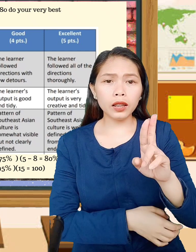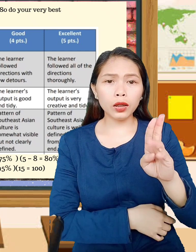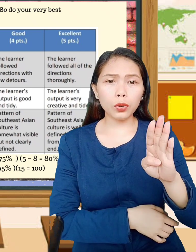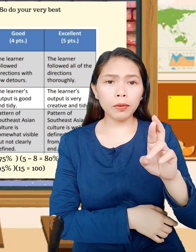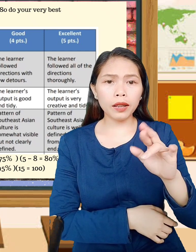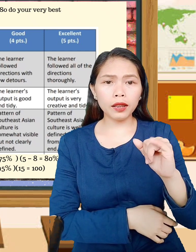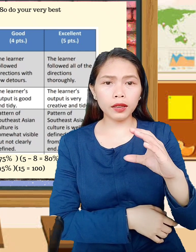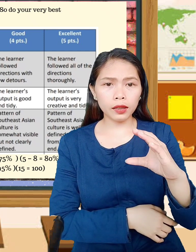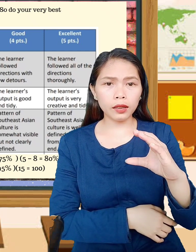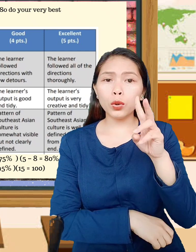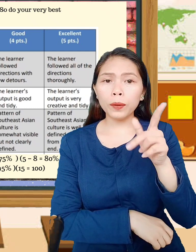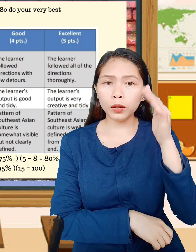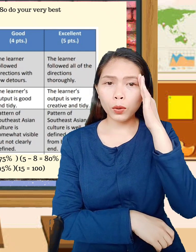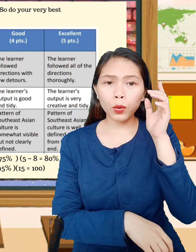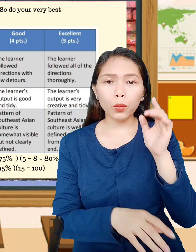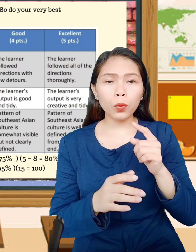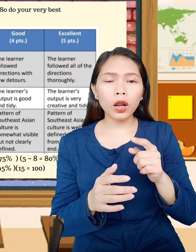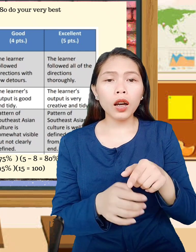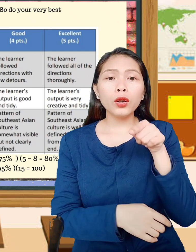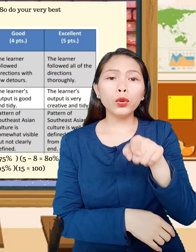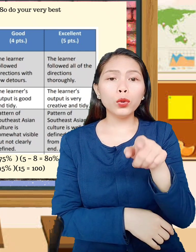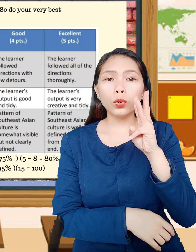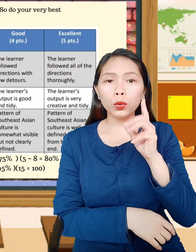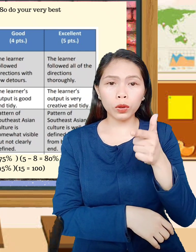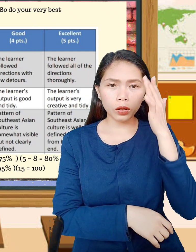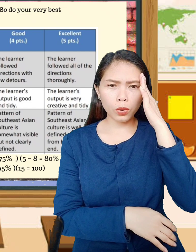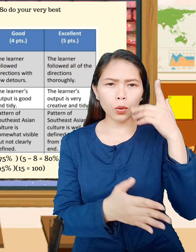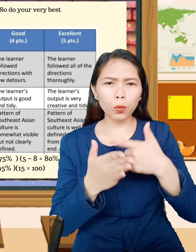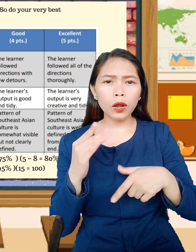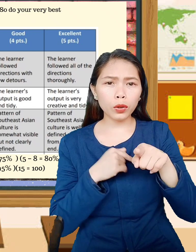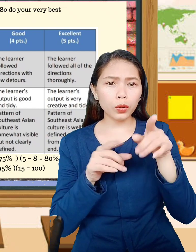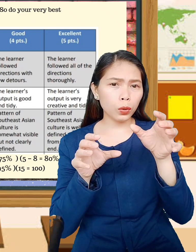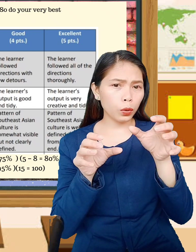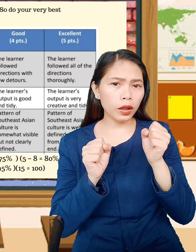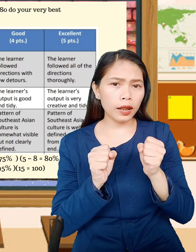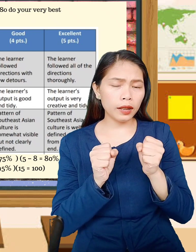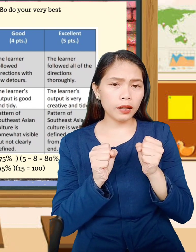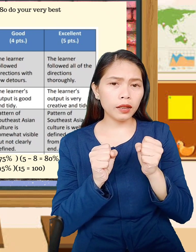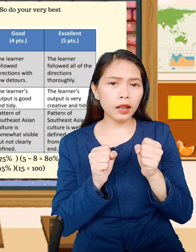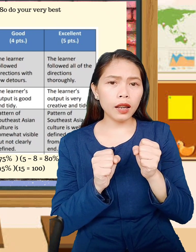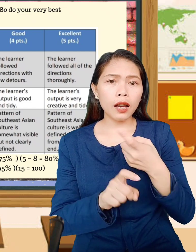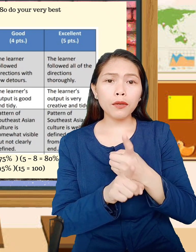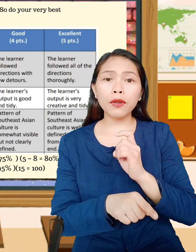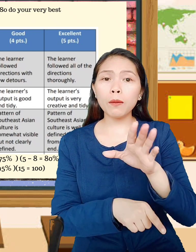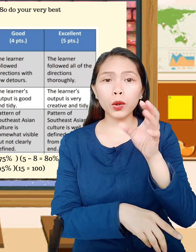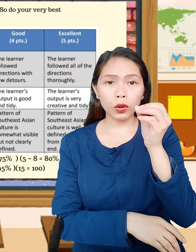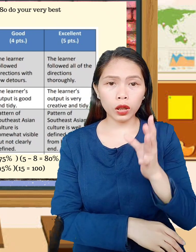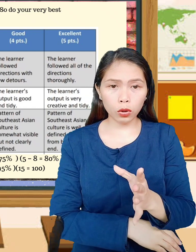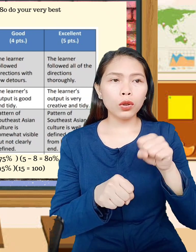In this rubric, you will know what you can get from your teacher.